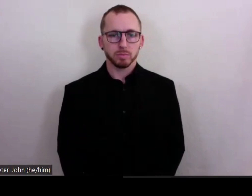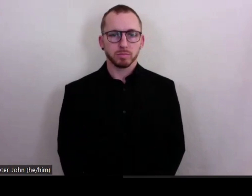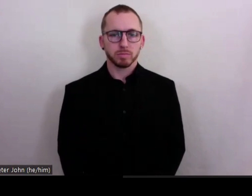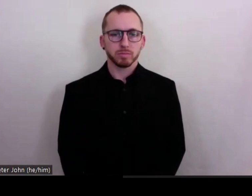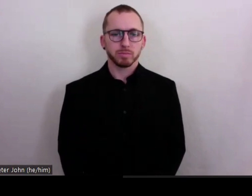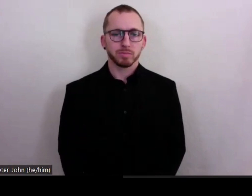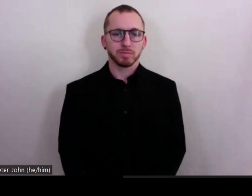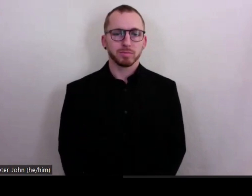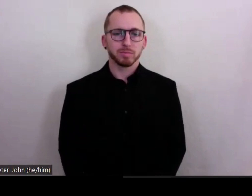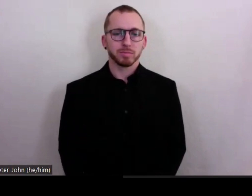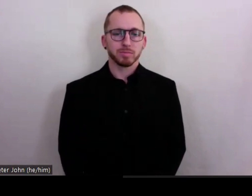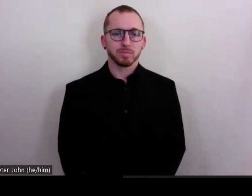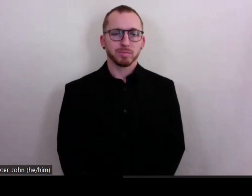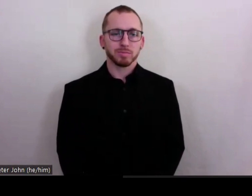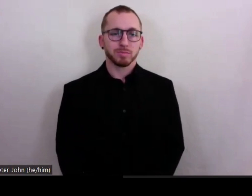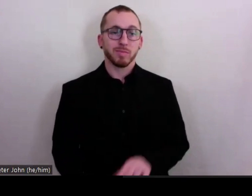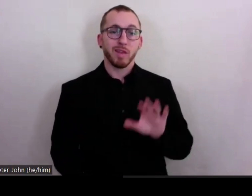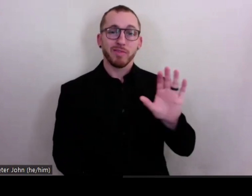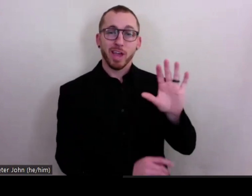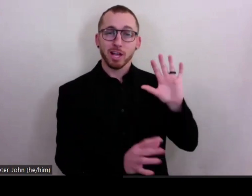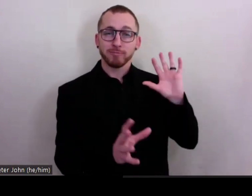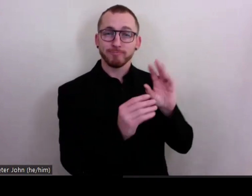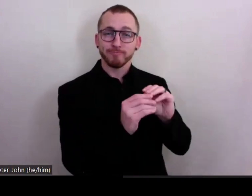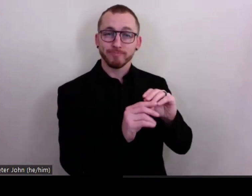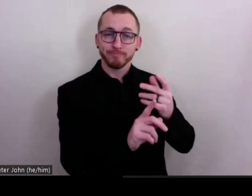the necessity and value of peers in all spaces.